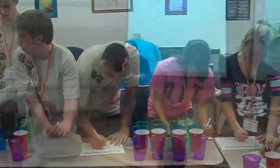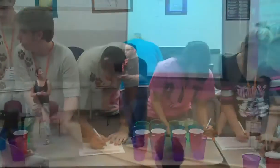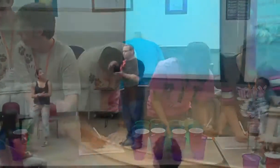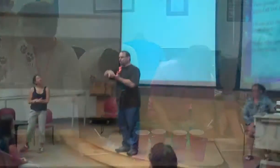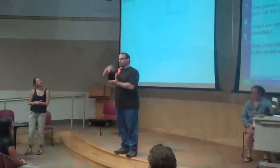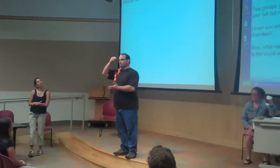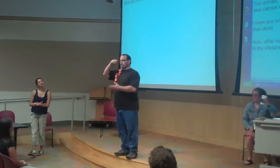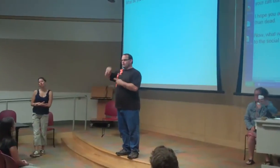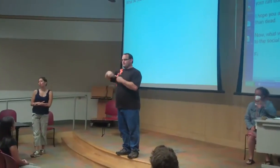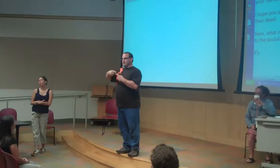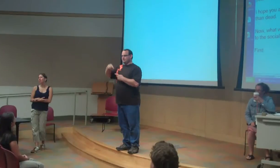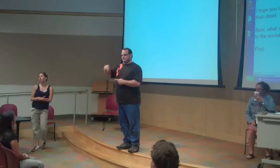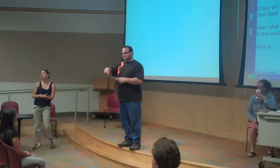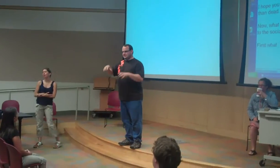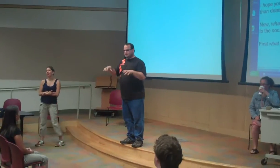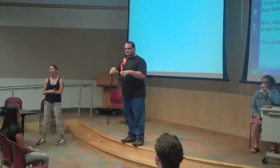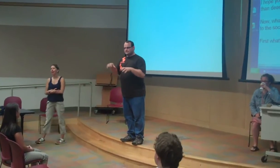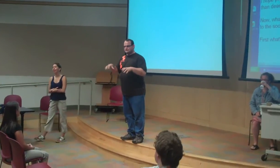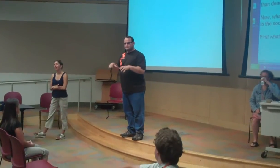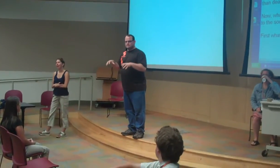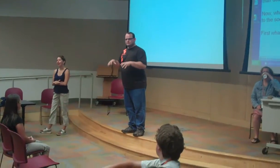What did you guys learn about this activity?